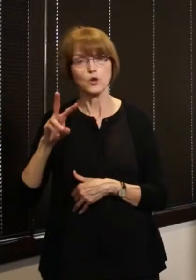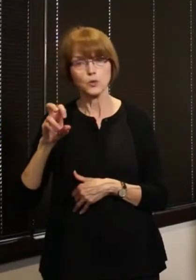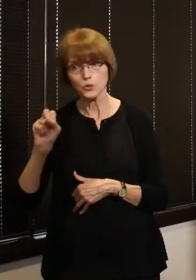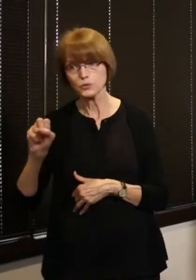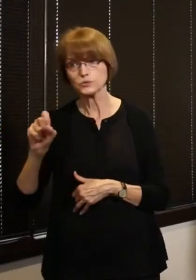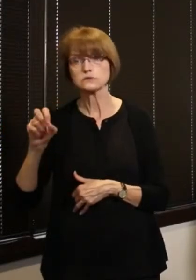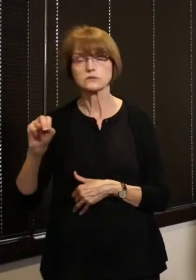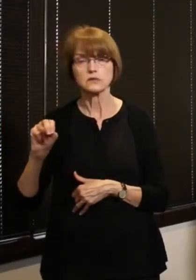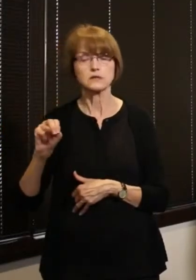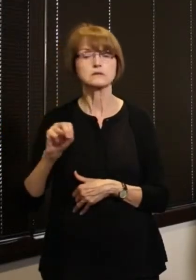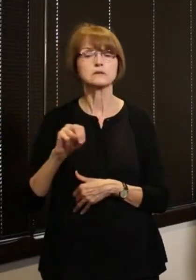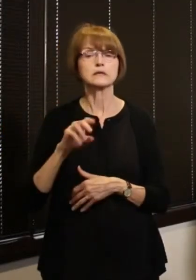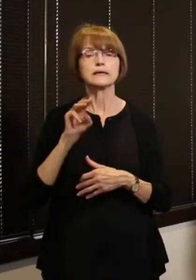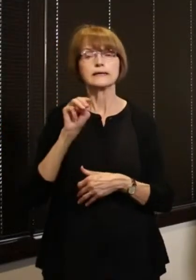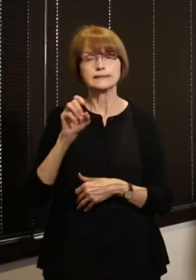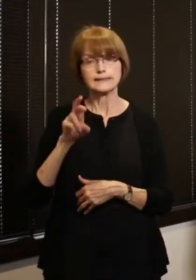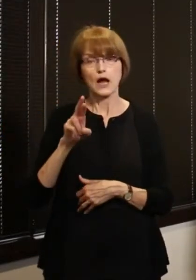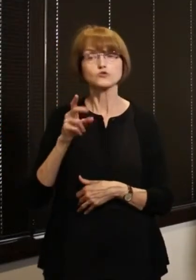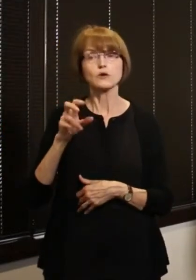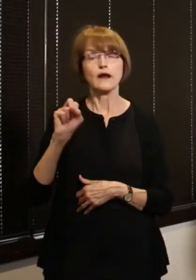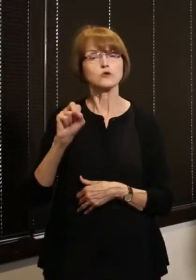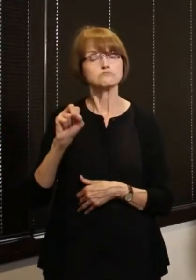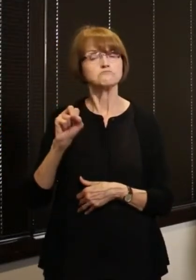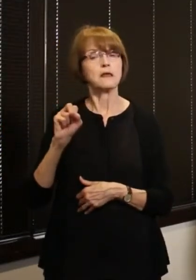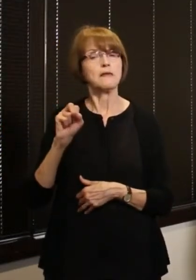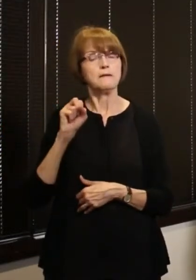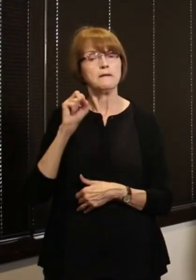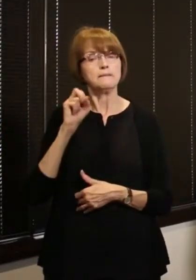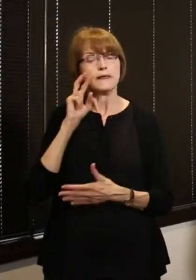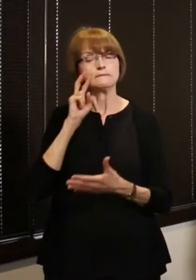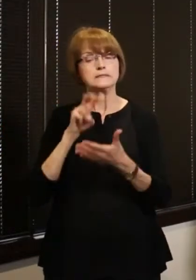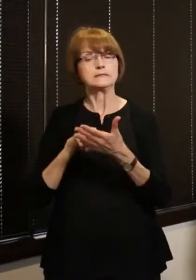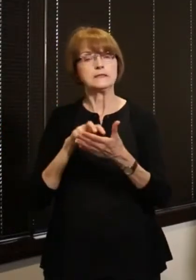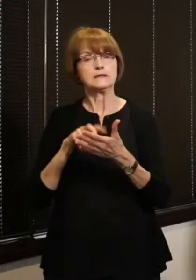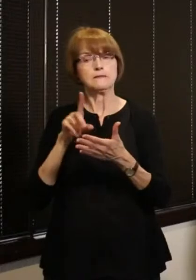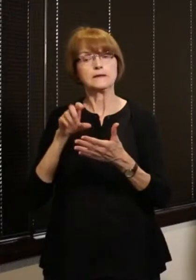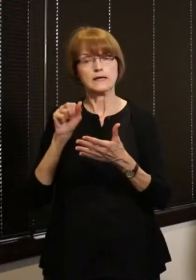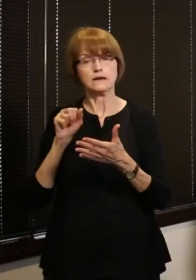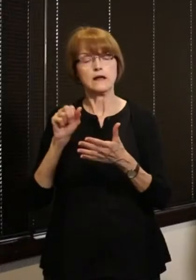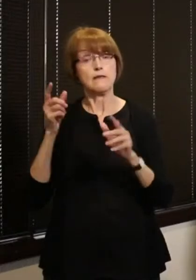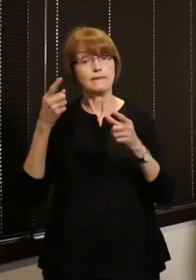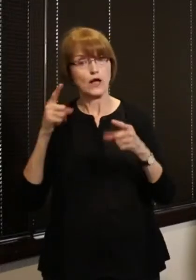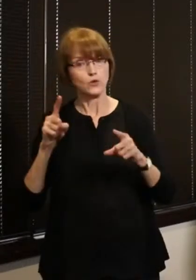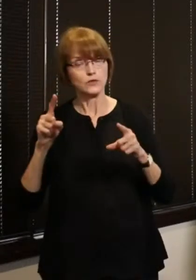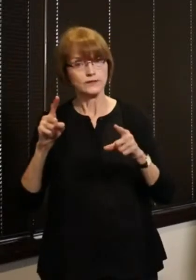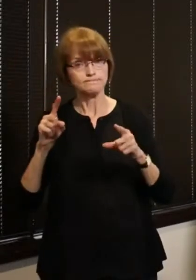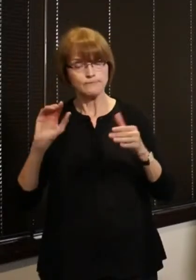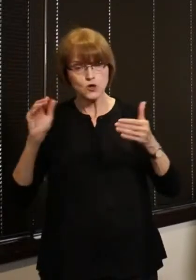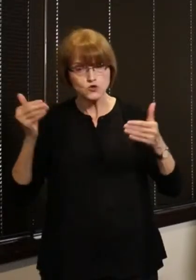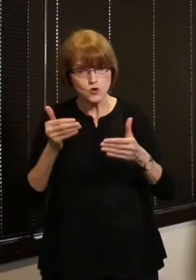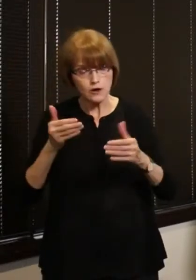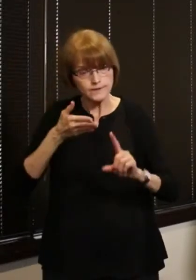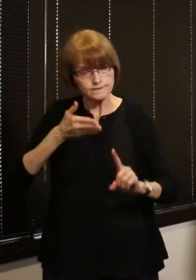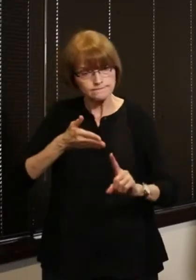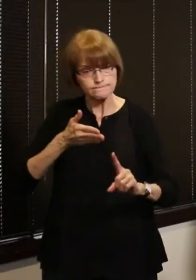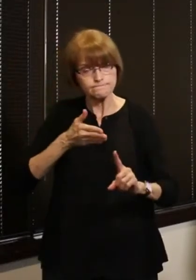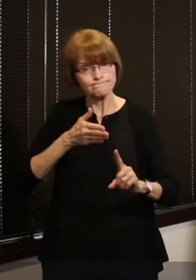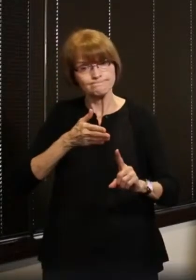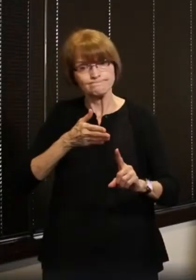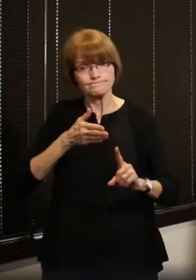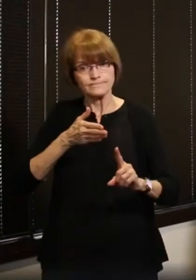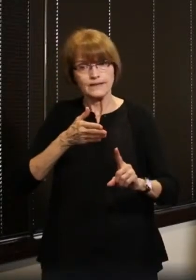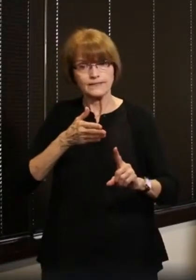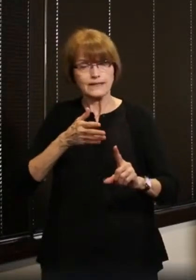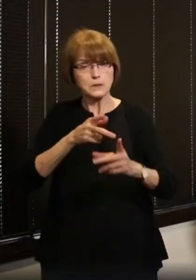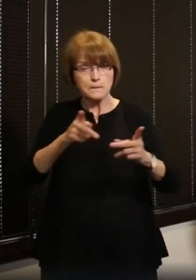seen the data as well. They believe in this targeted approach with focusing on venues